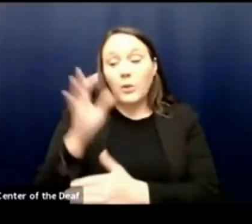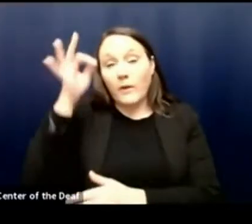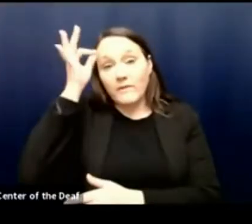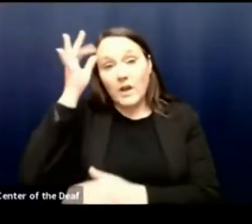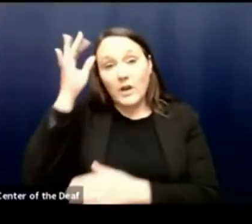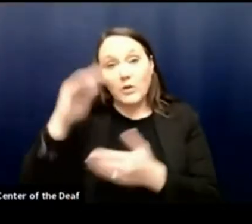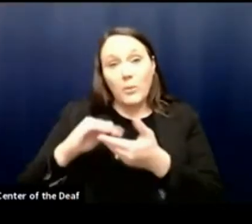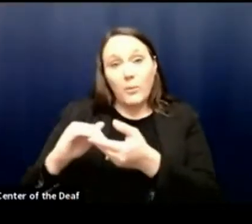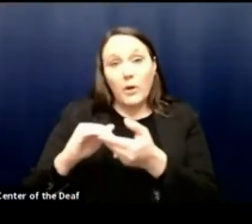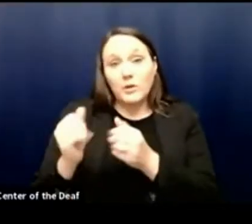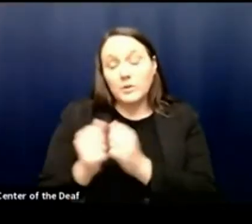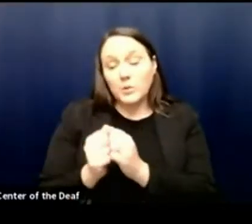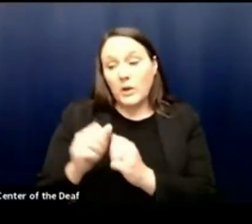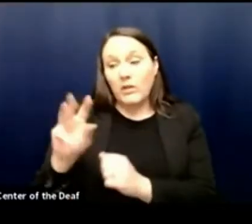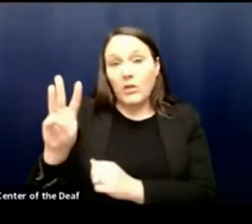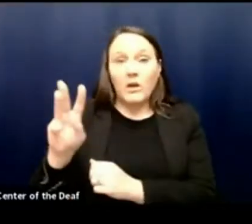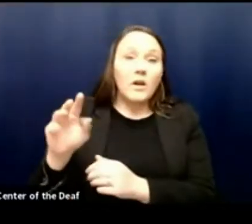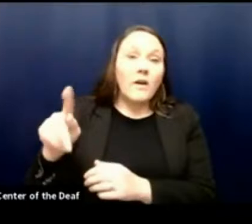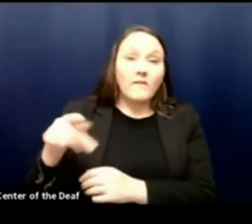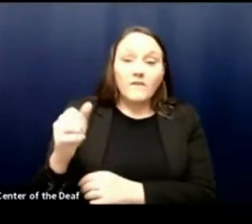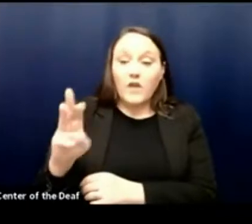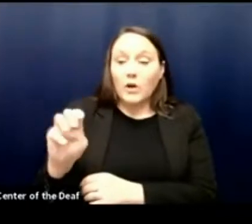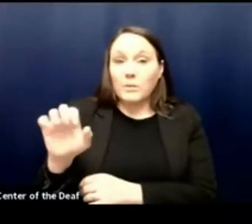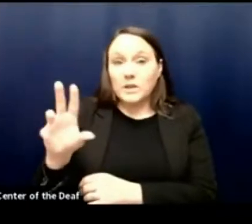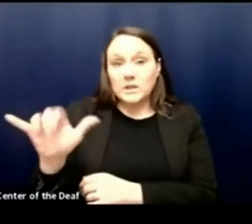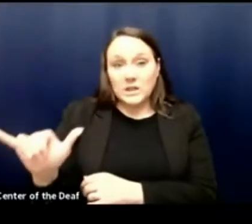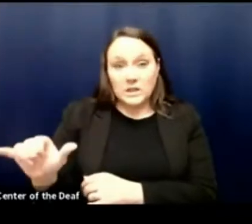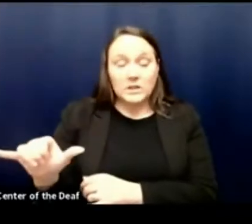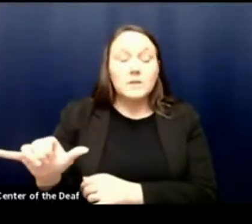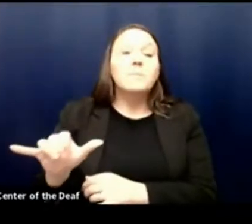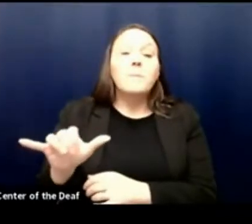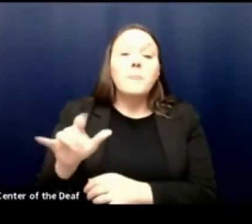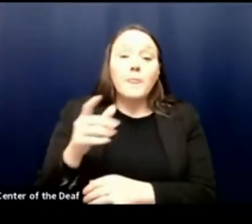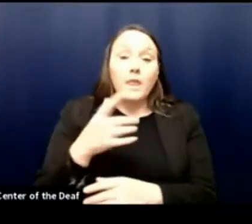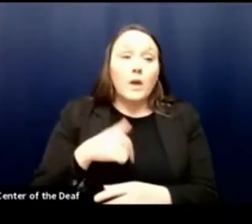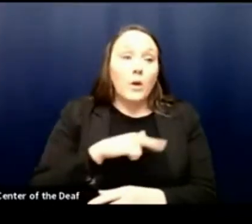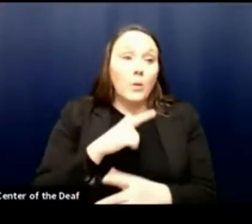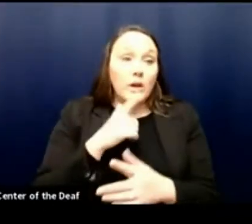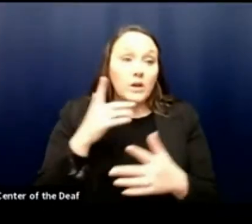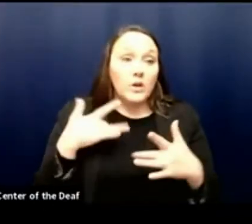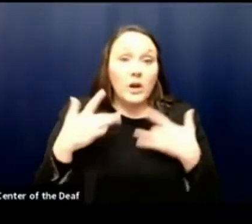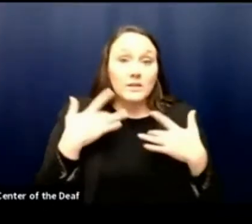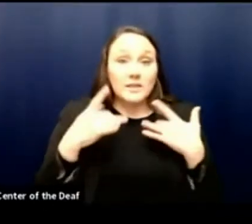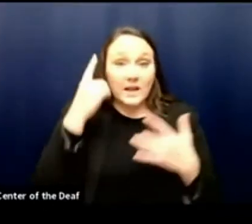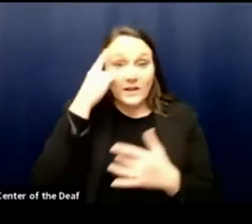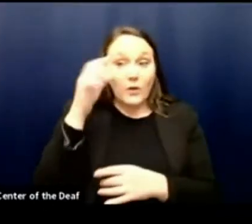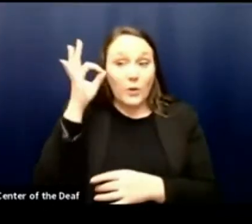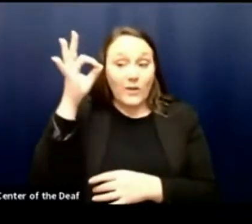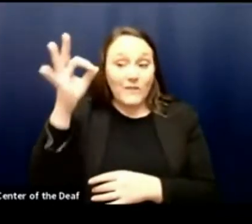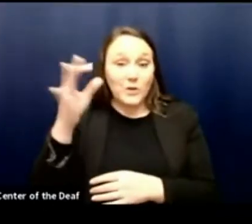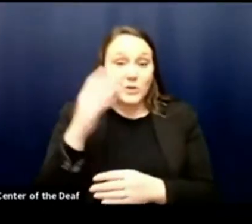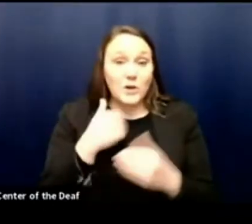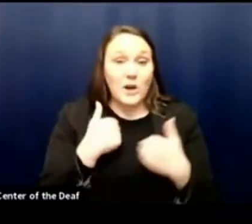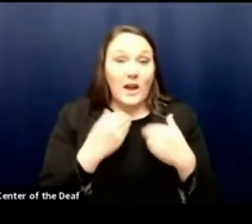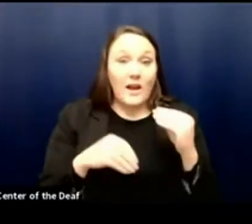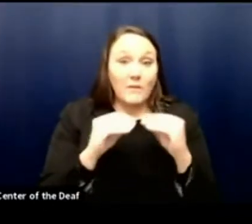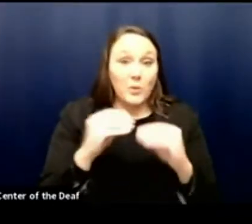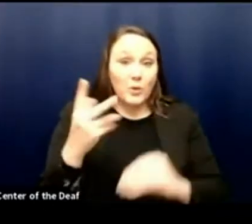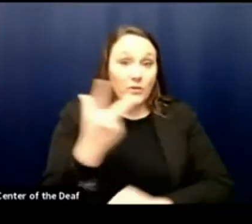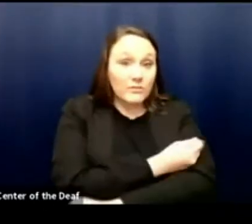pharmacies. We continue to look forward to when the vaccine supply is greater, which will allow more places to administer the